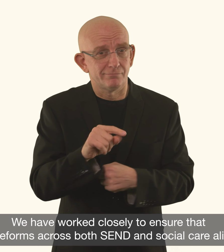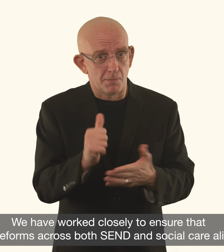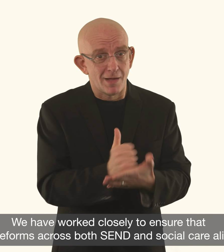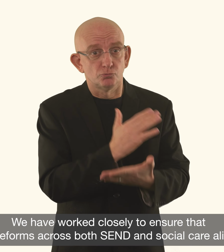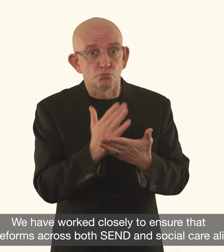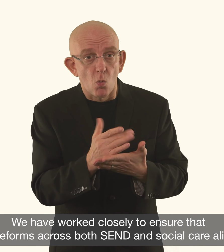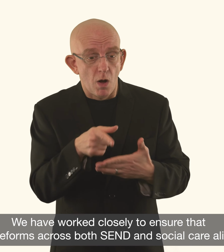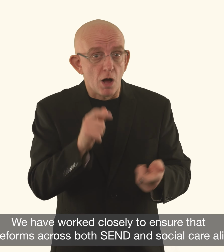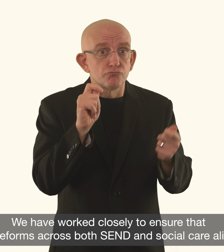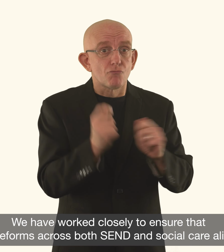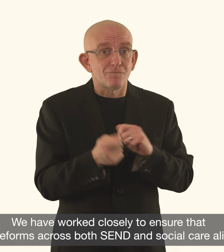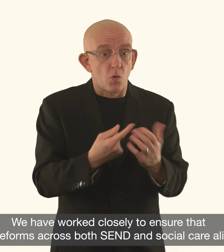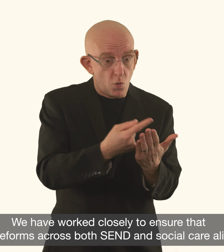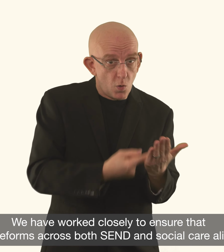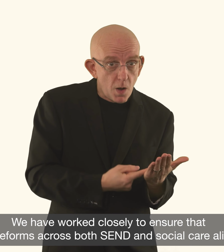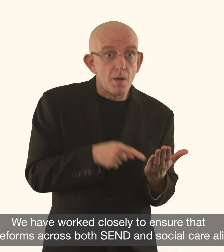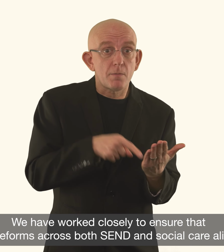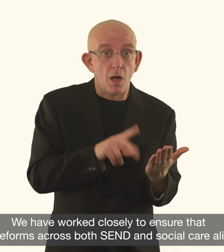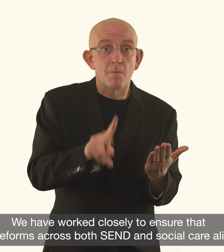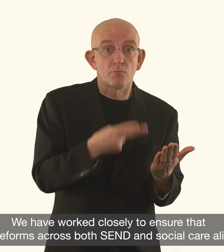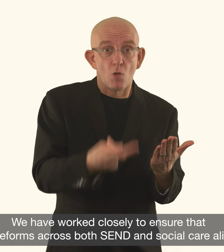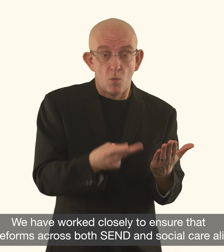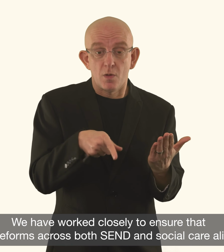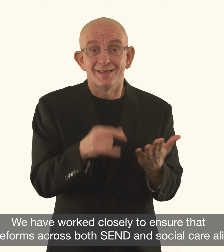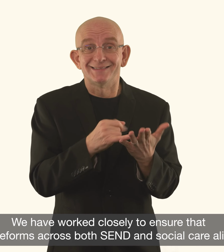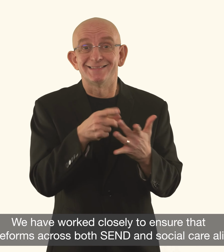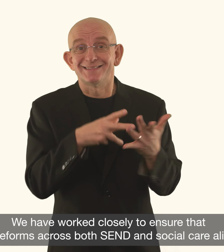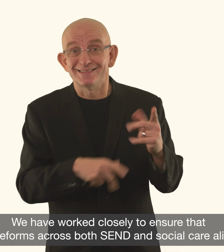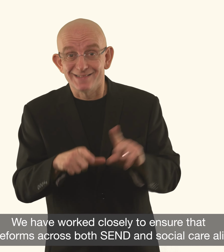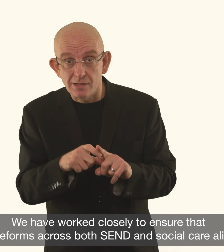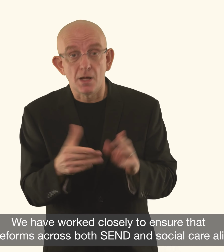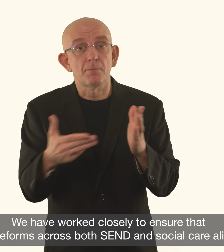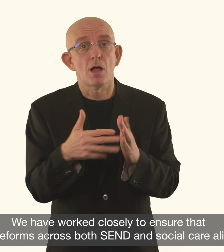We have worked closely to ensure that the reforms across both Send and Social Care. align.